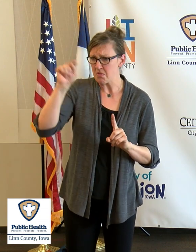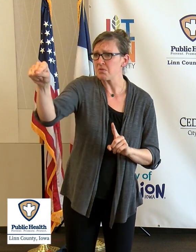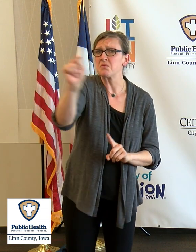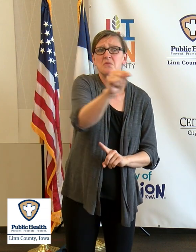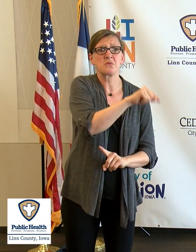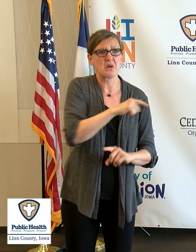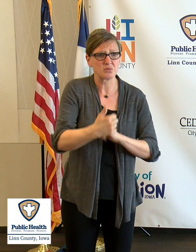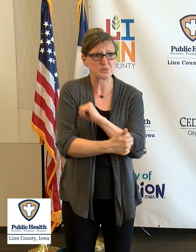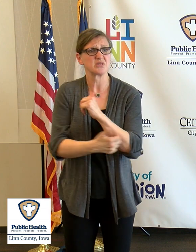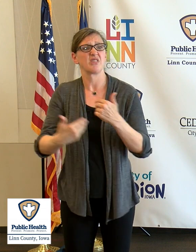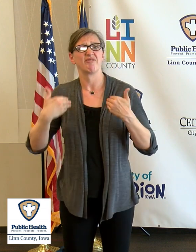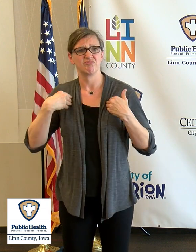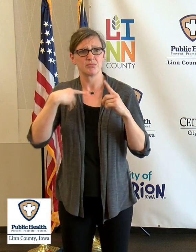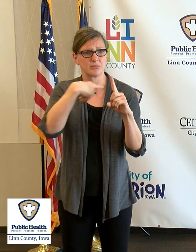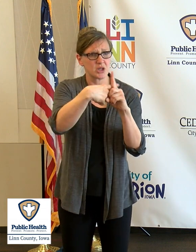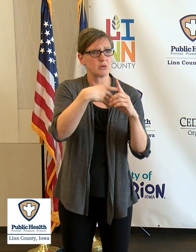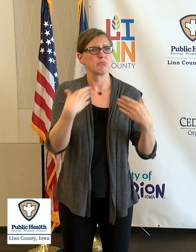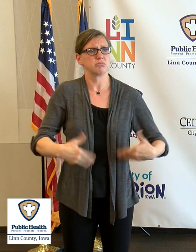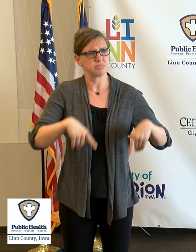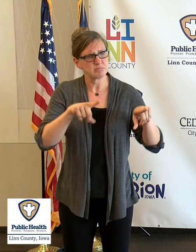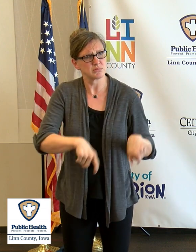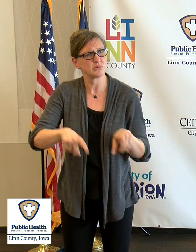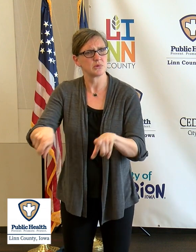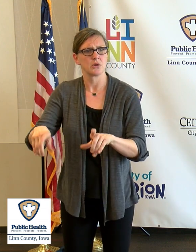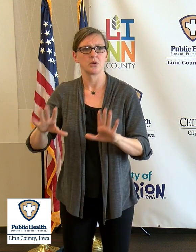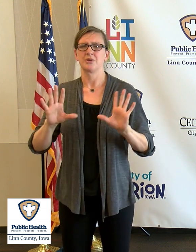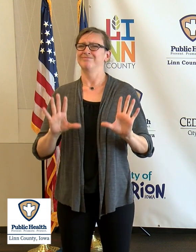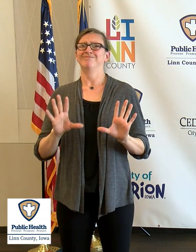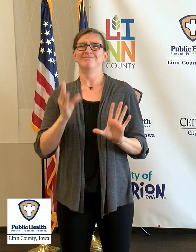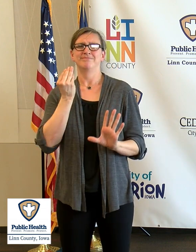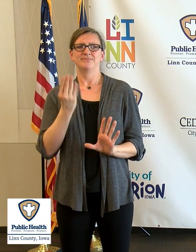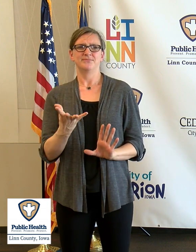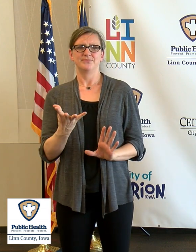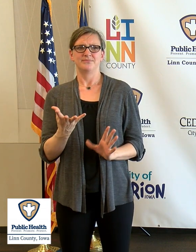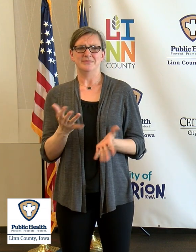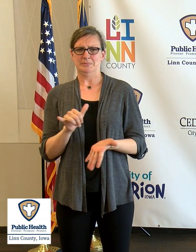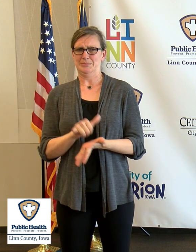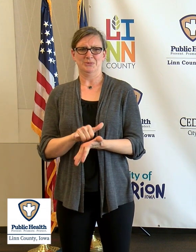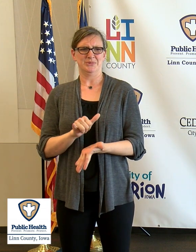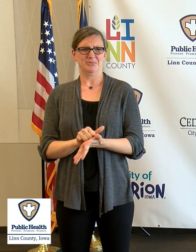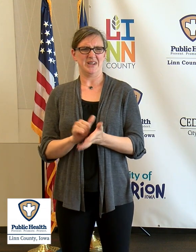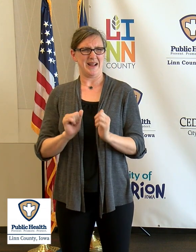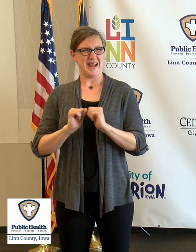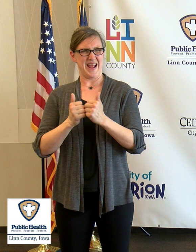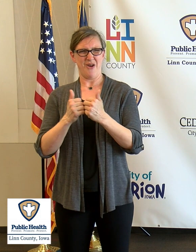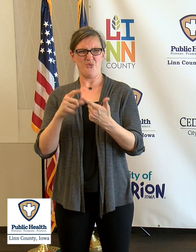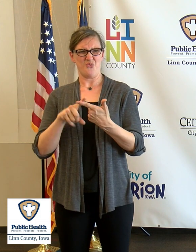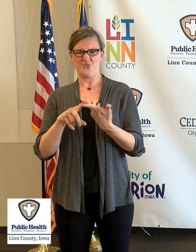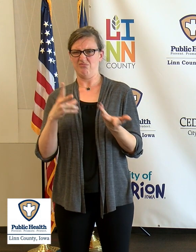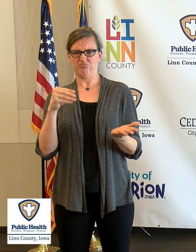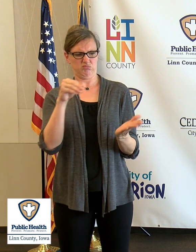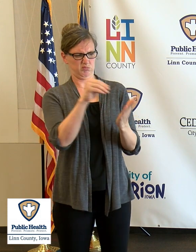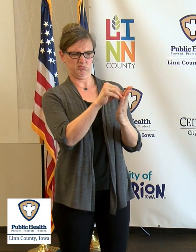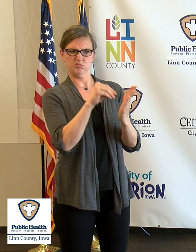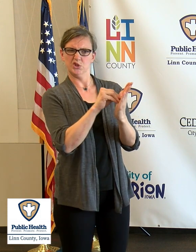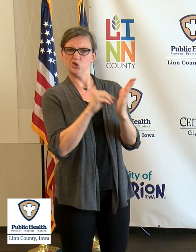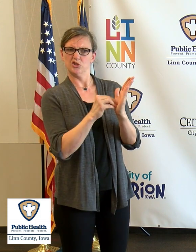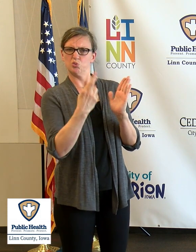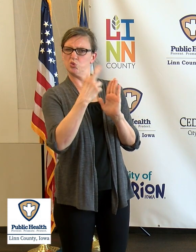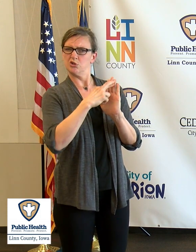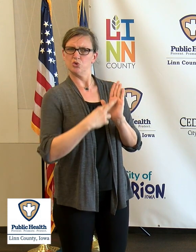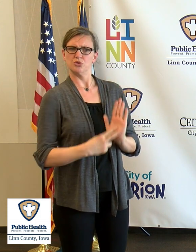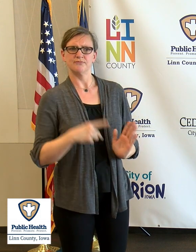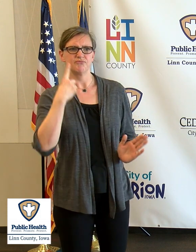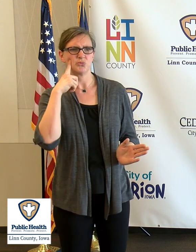have a COVID-19 test, but there is currently no way for them to register. Our message continues to be